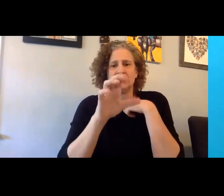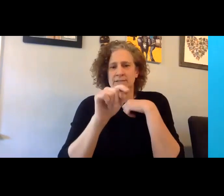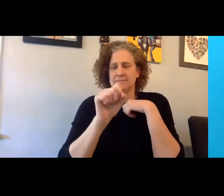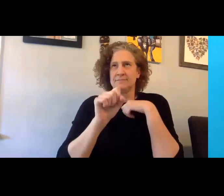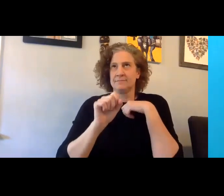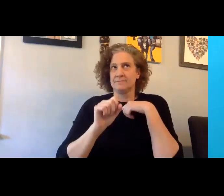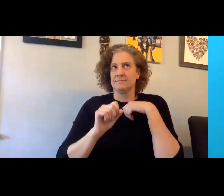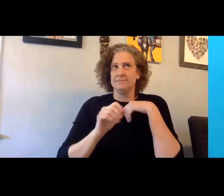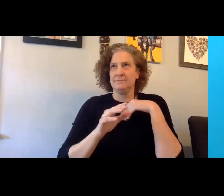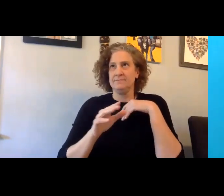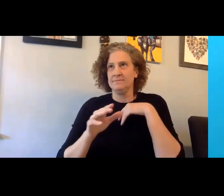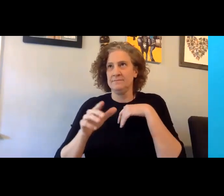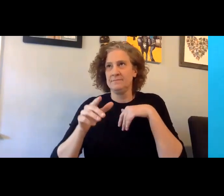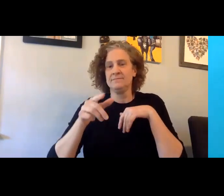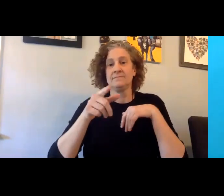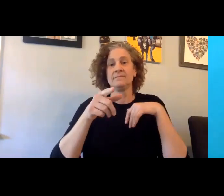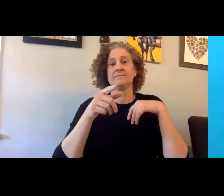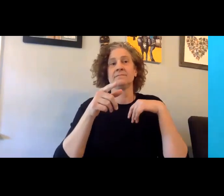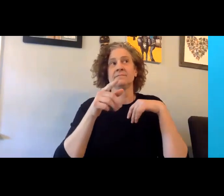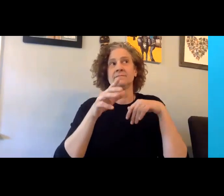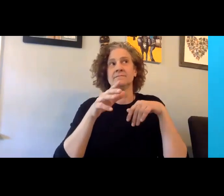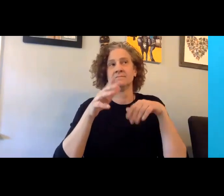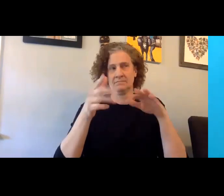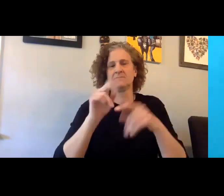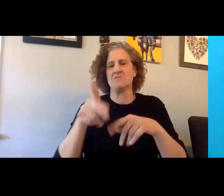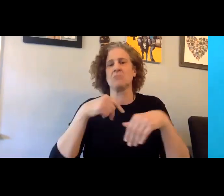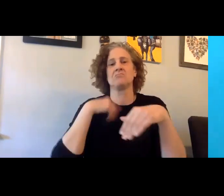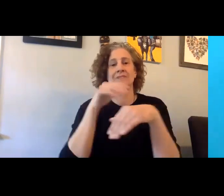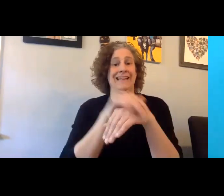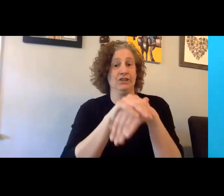So let's start with the subjects.